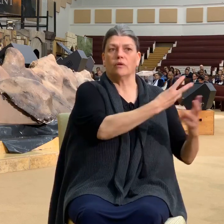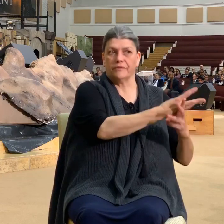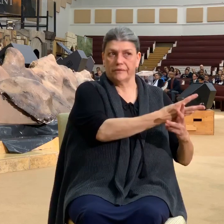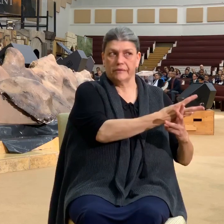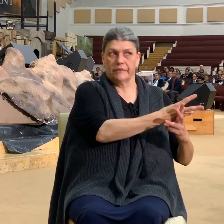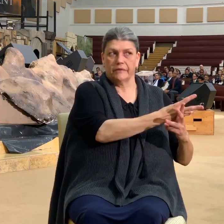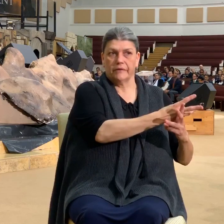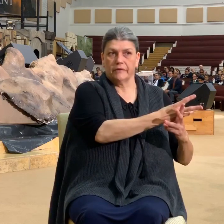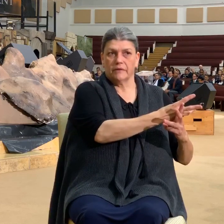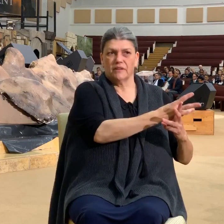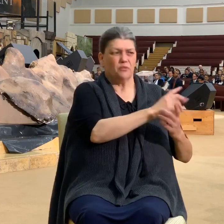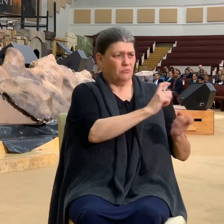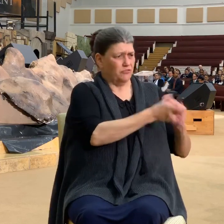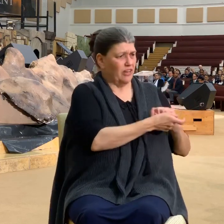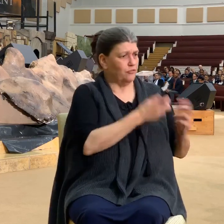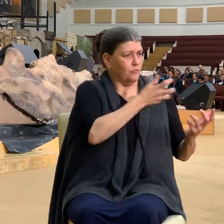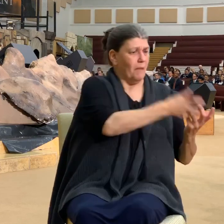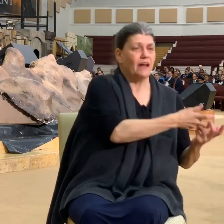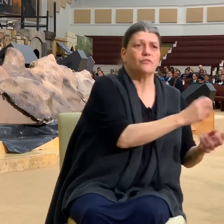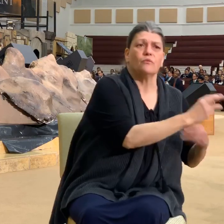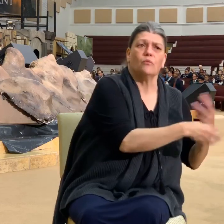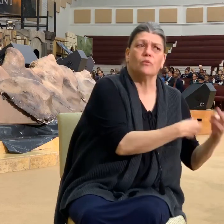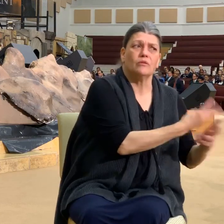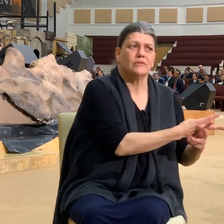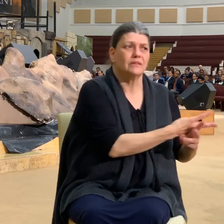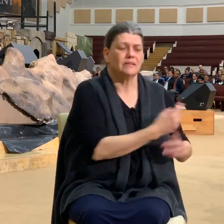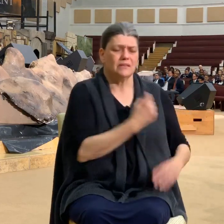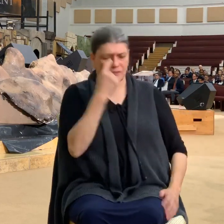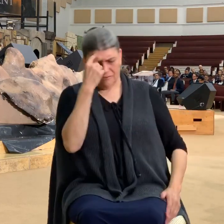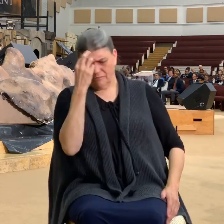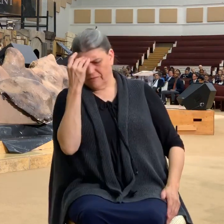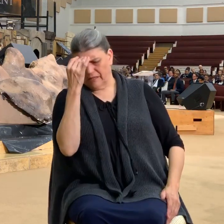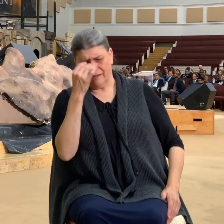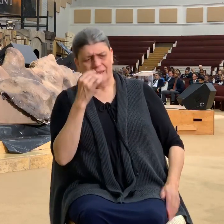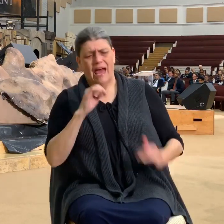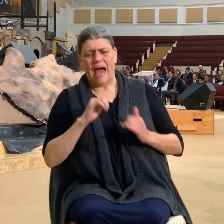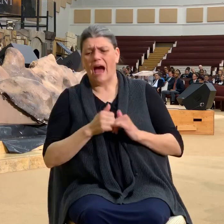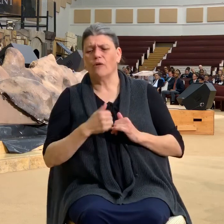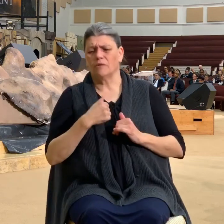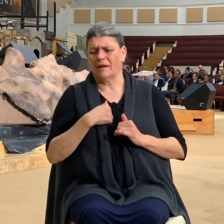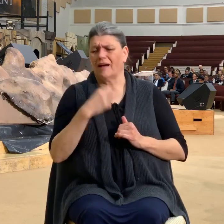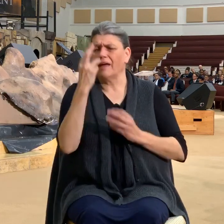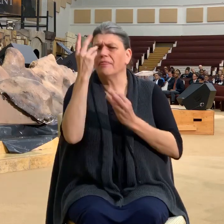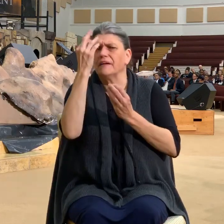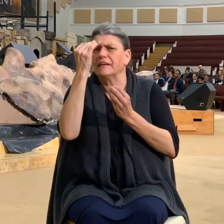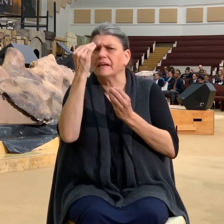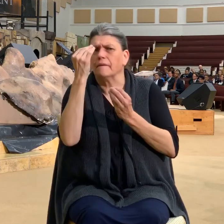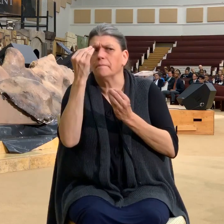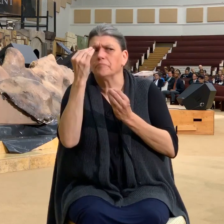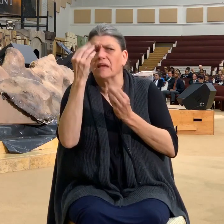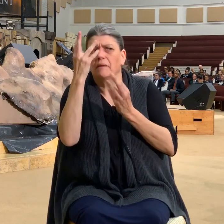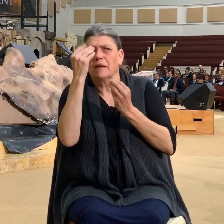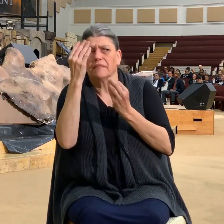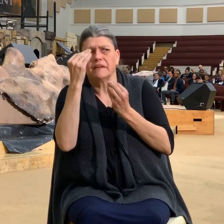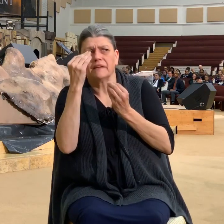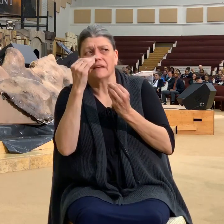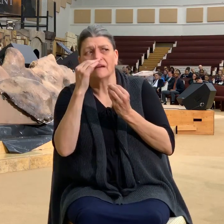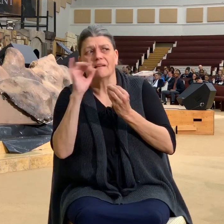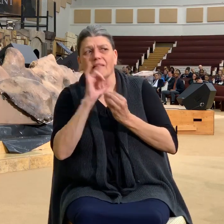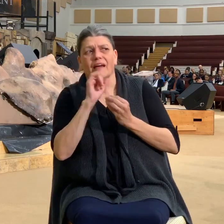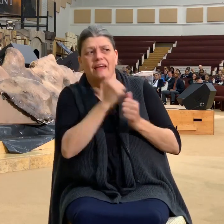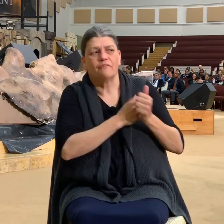me is, okay, how am I thinking? I'm looking for the will of God. How am I thinking? I'm thinking like everybody at work right